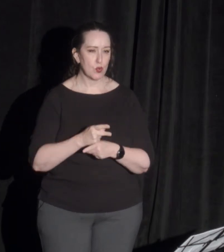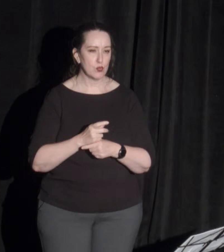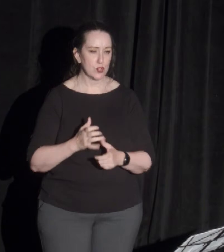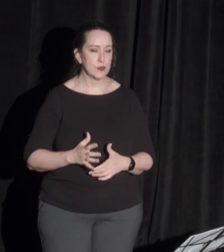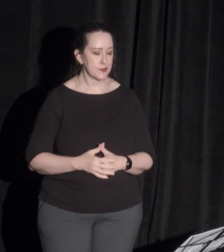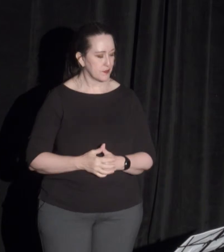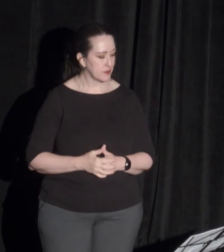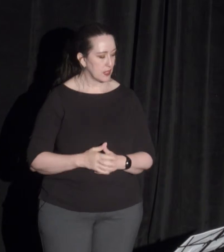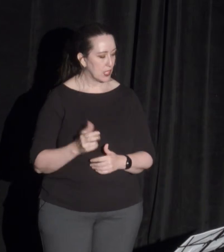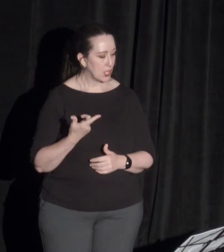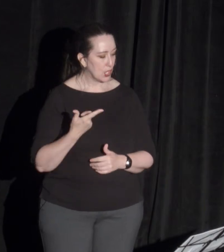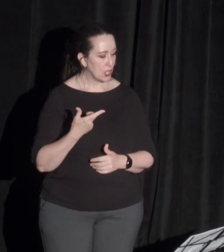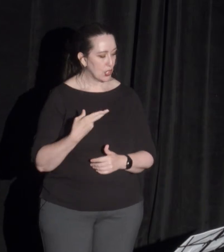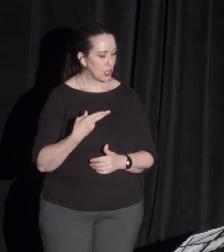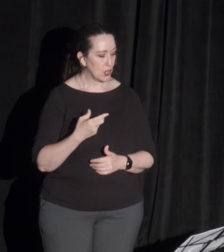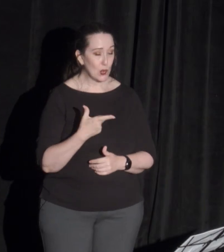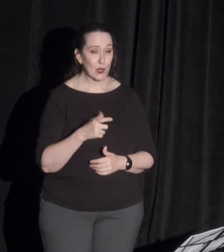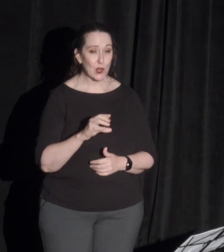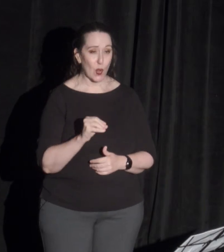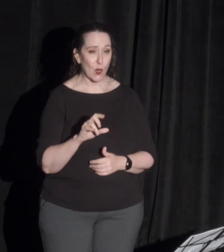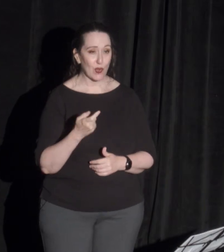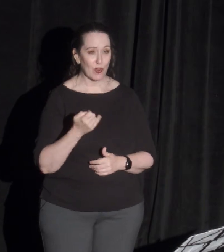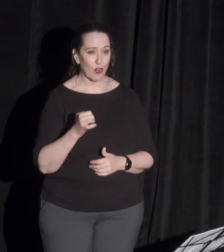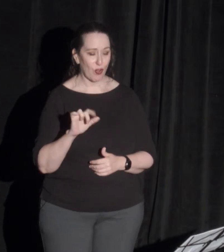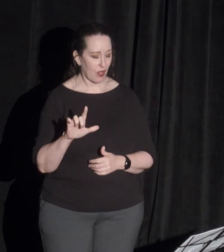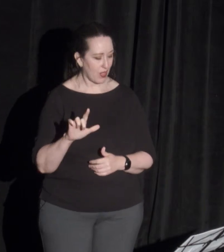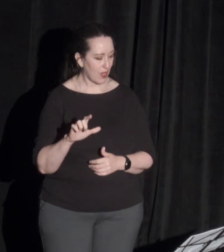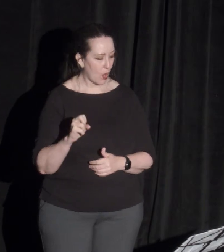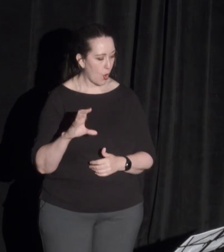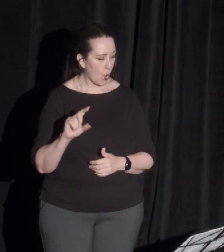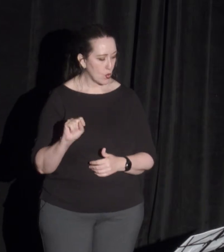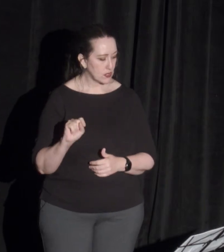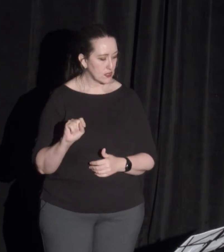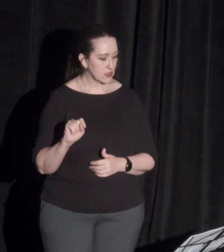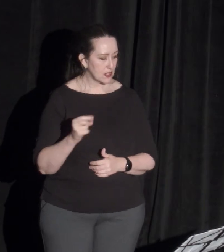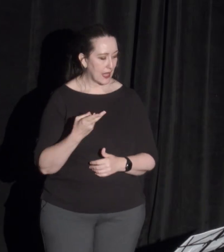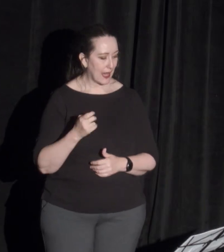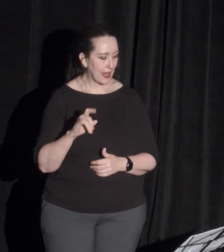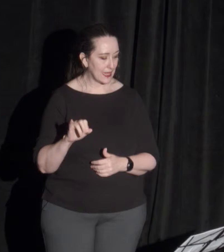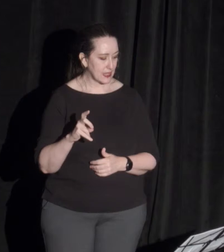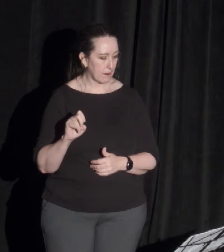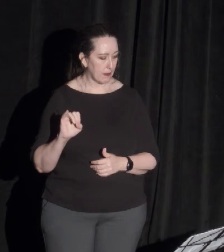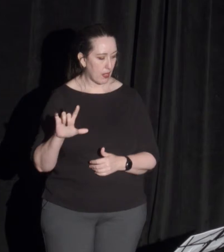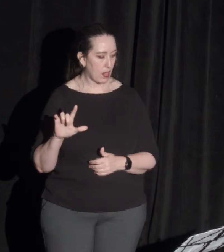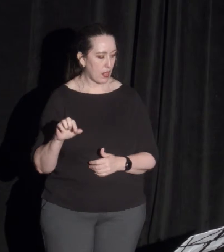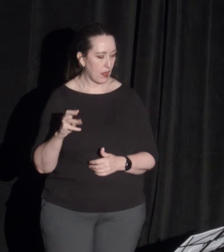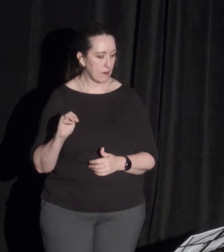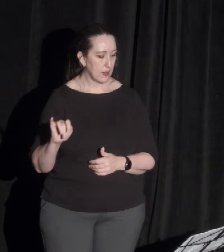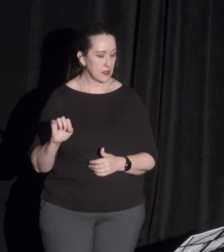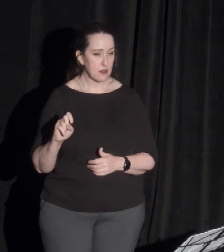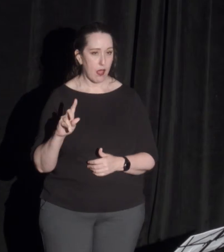Hugo Girl, hosts Haley Zapel, Amy Sally, and Lori